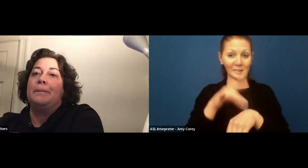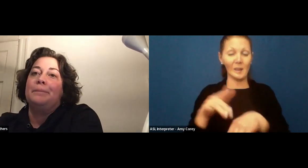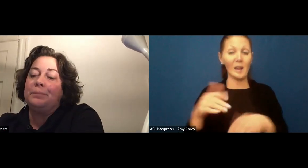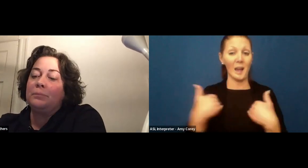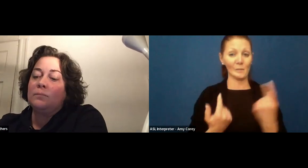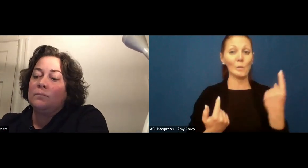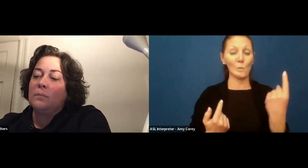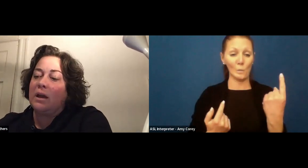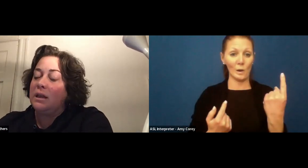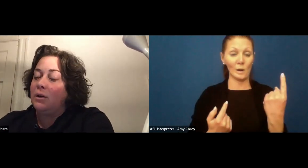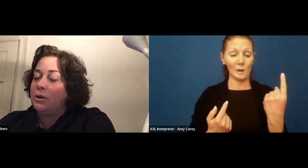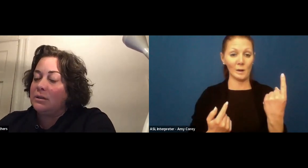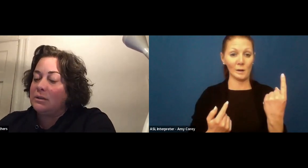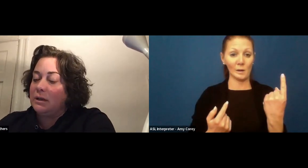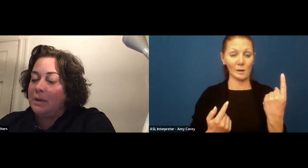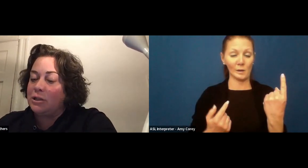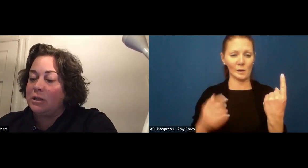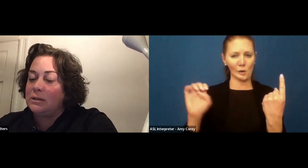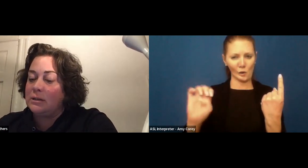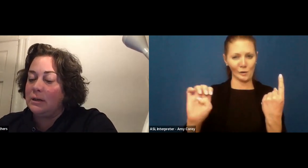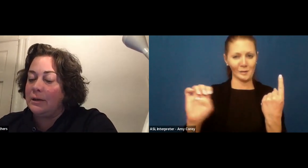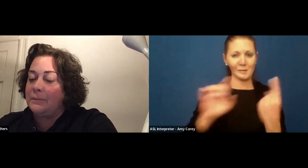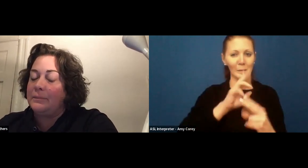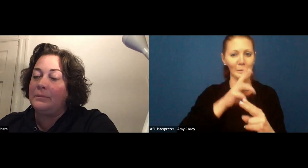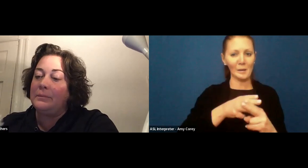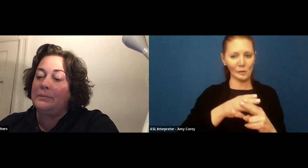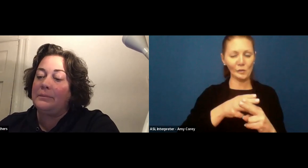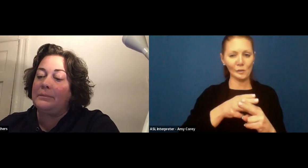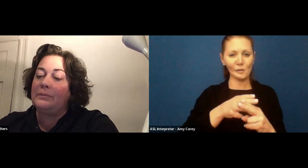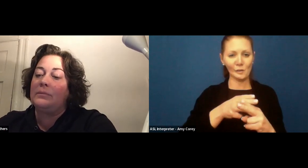is, I think Ernest had mentioned